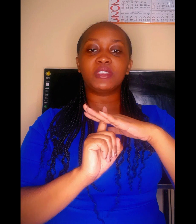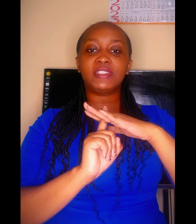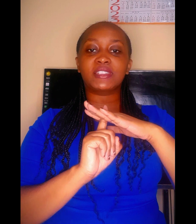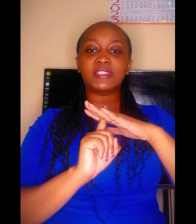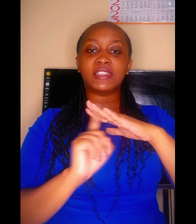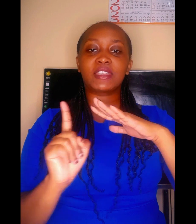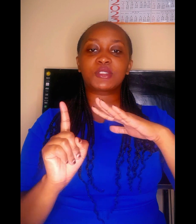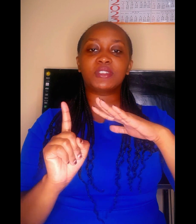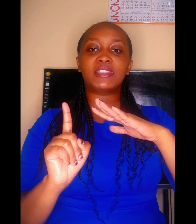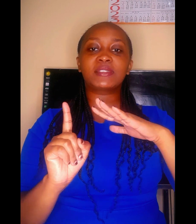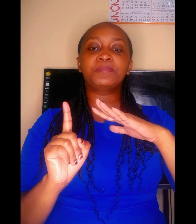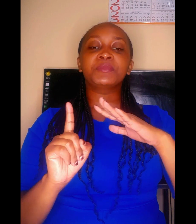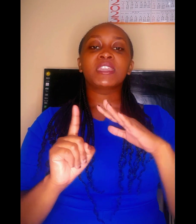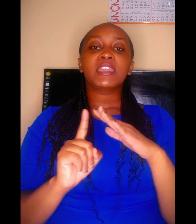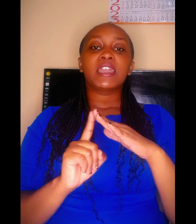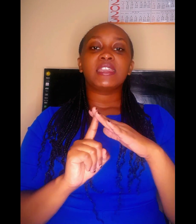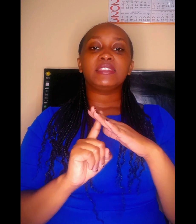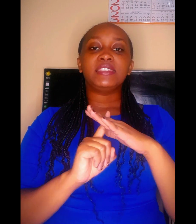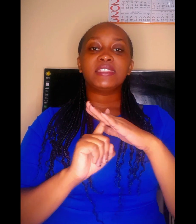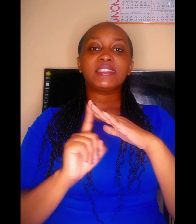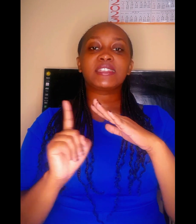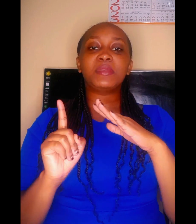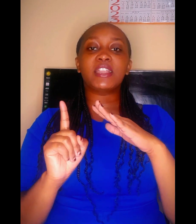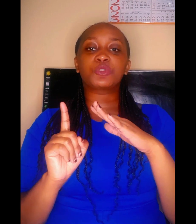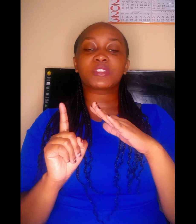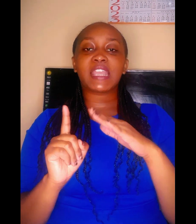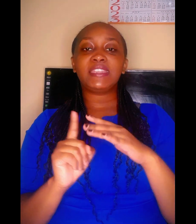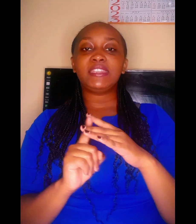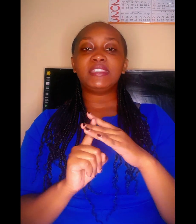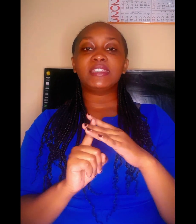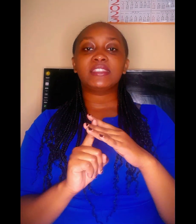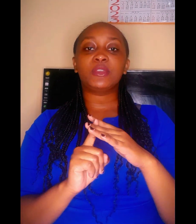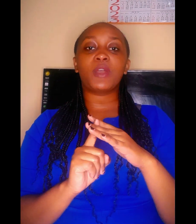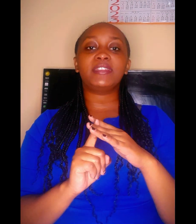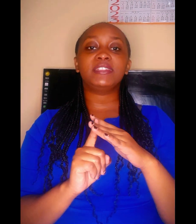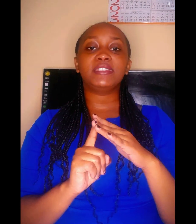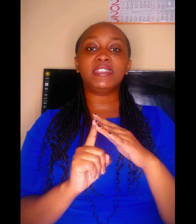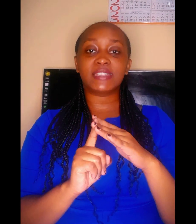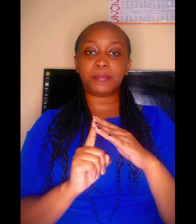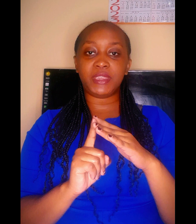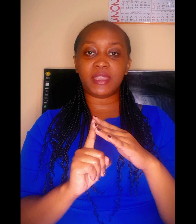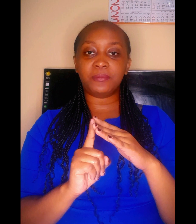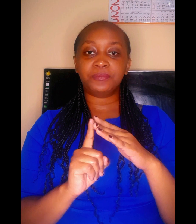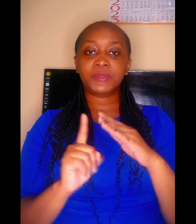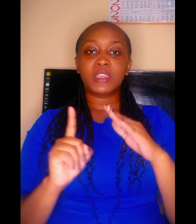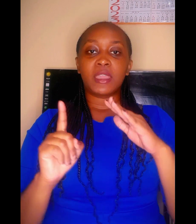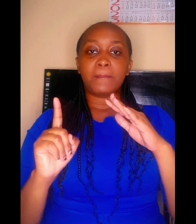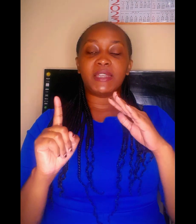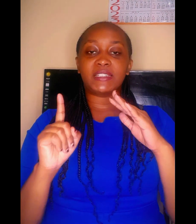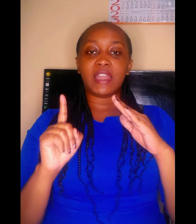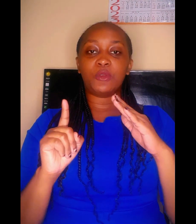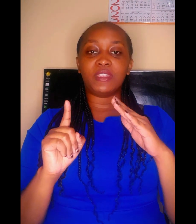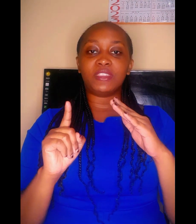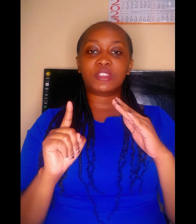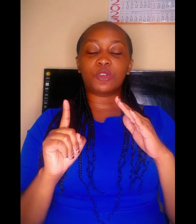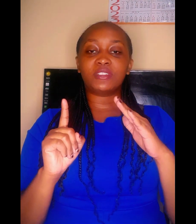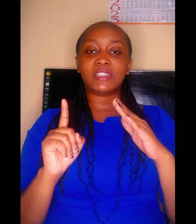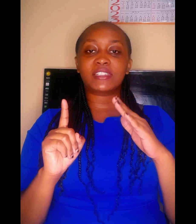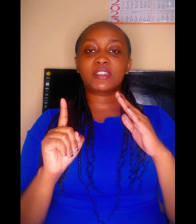it's Exodus. This is similar to signing the word disappear. But now in this context, we